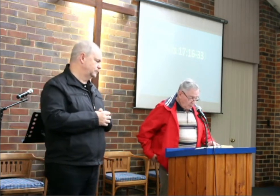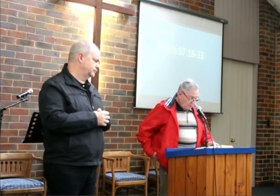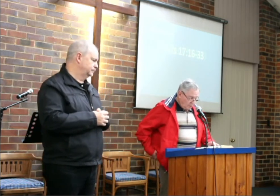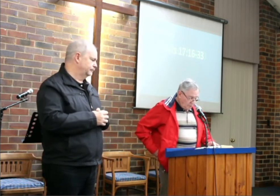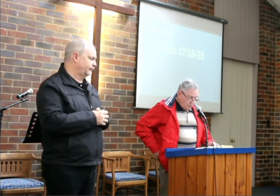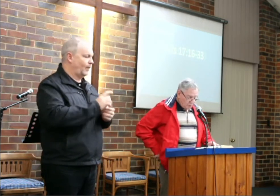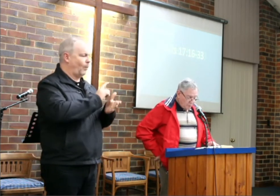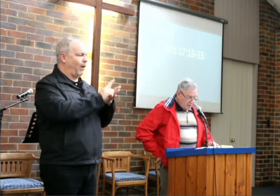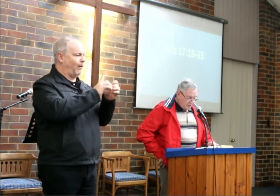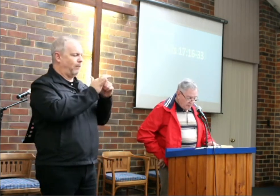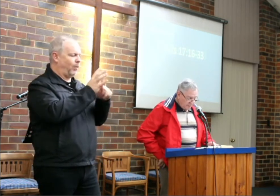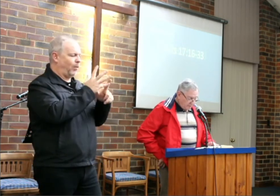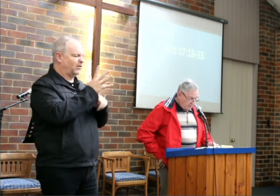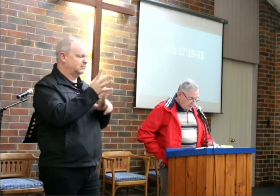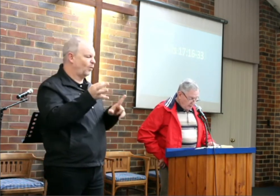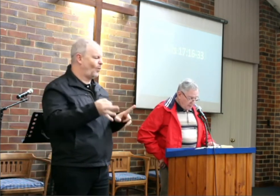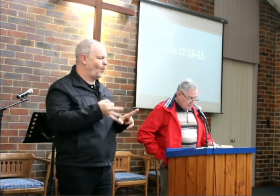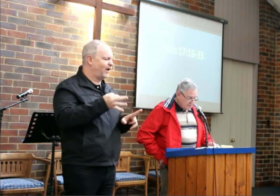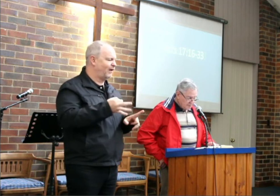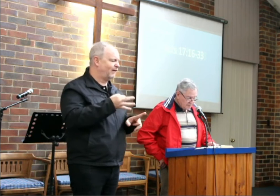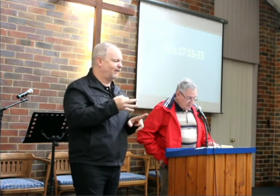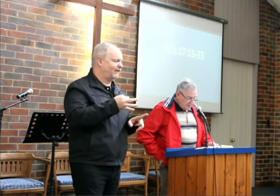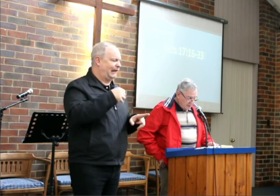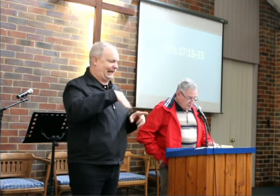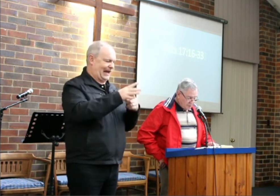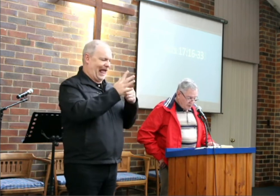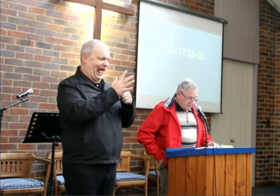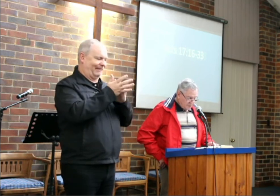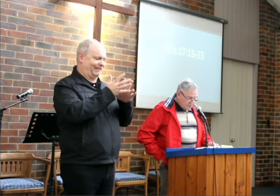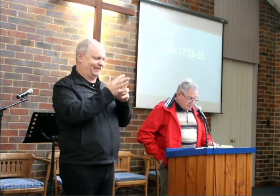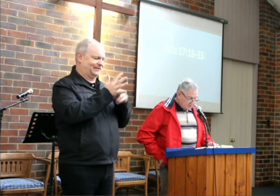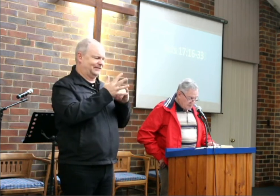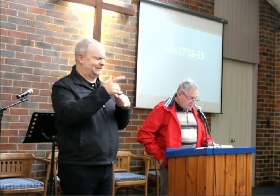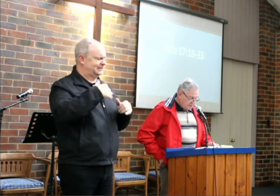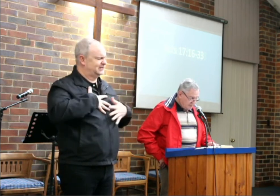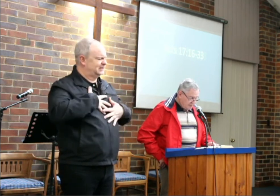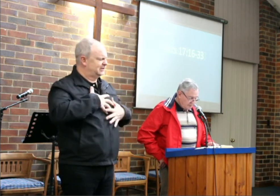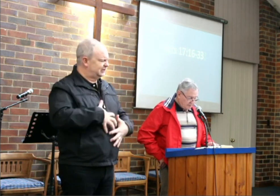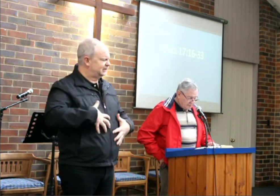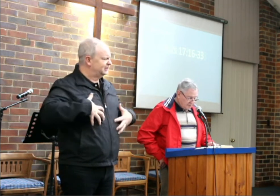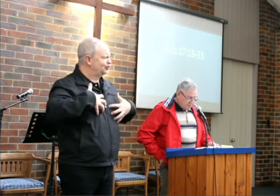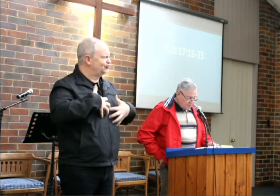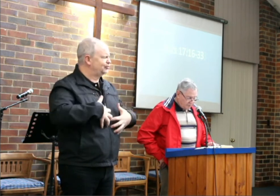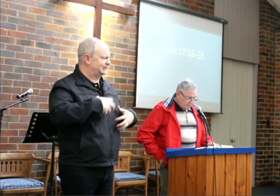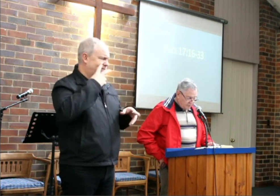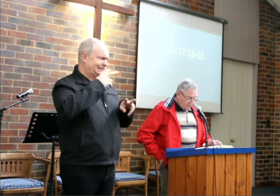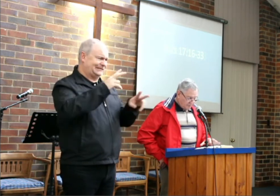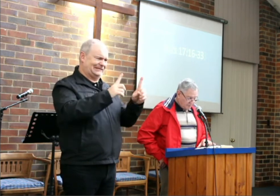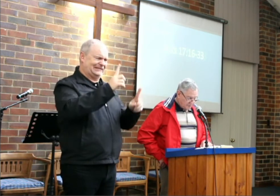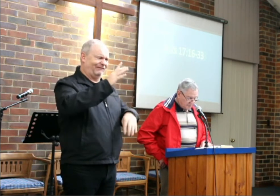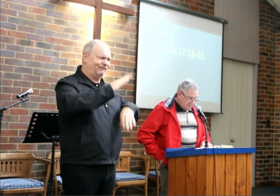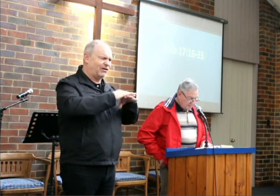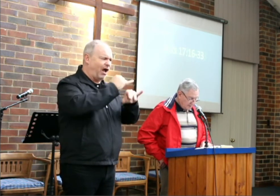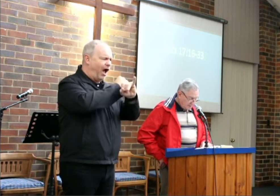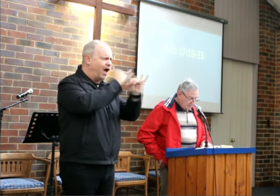33. While Paul was waiting for them in Athens, he was greatly distressed to see that the city was full of